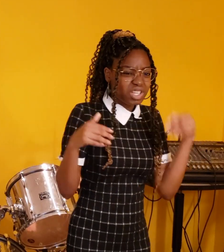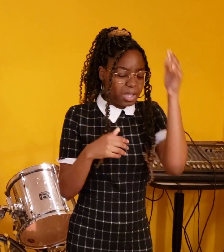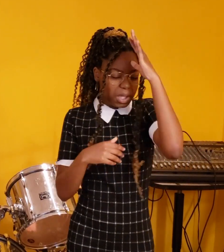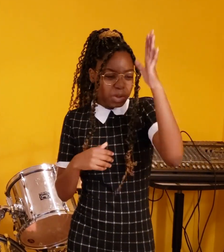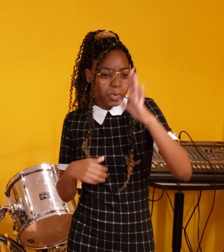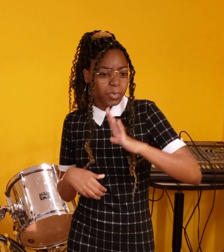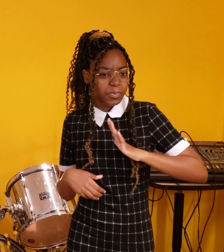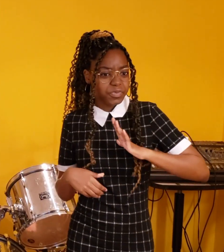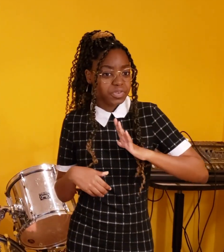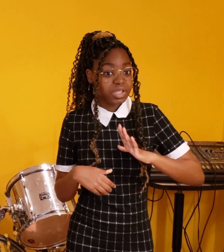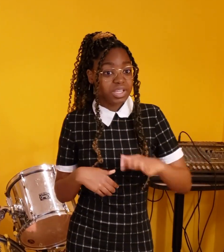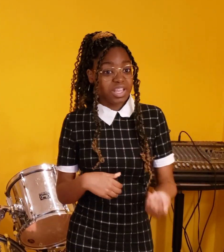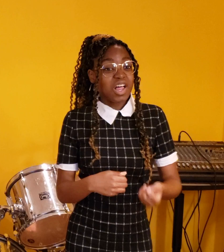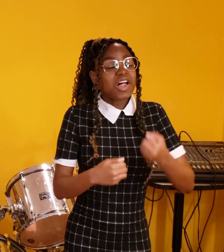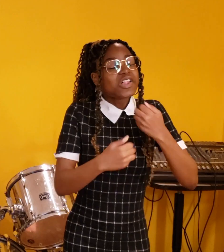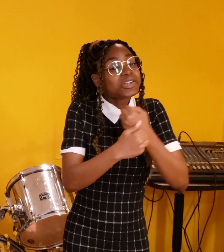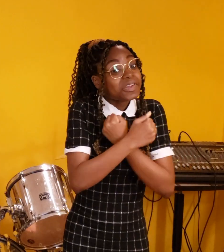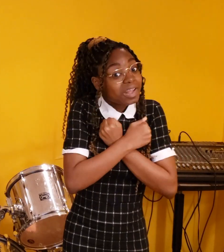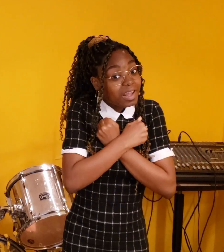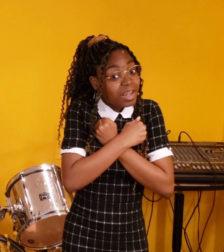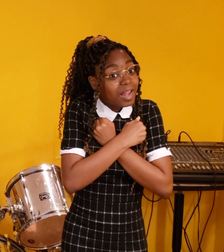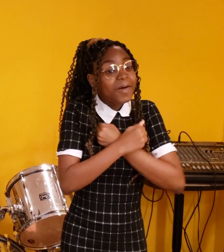humanity, there was love.